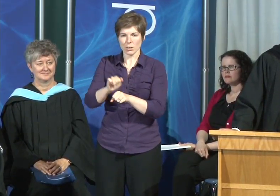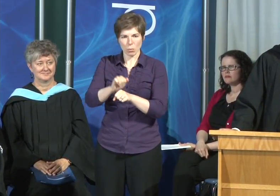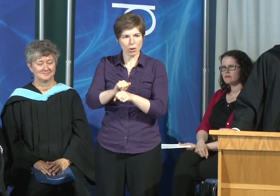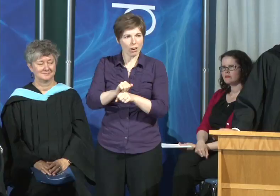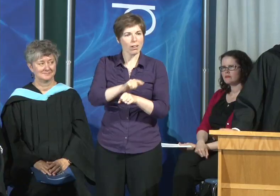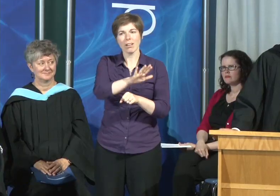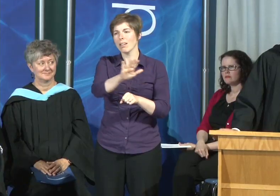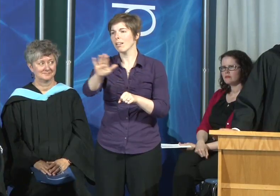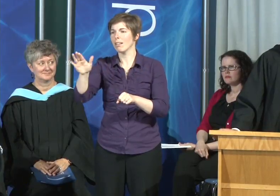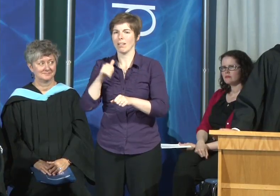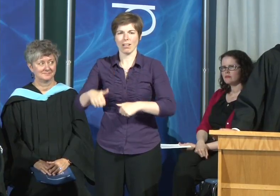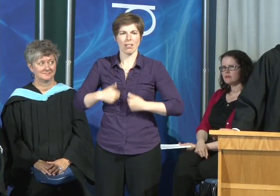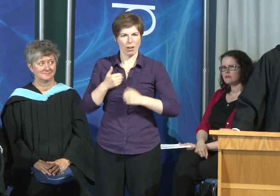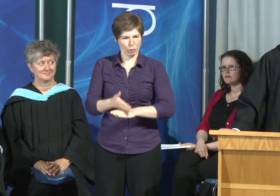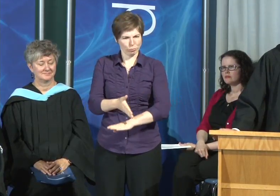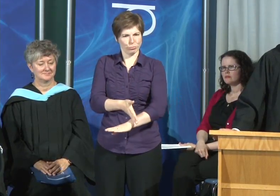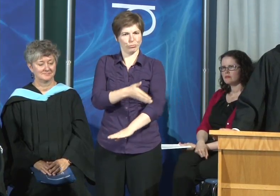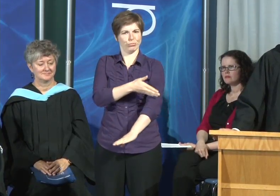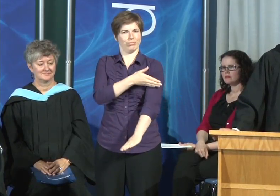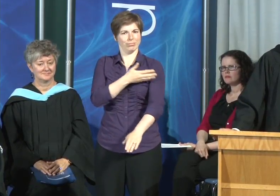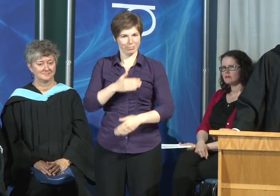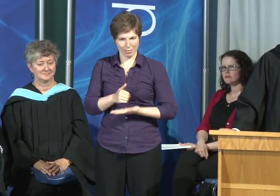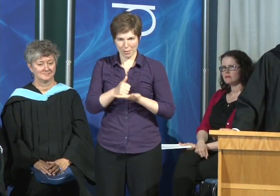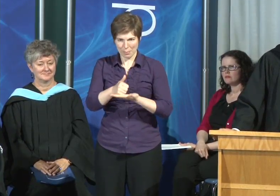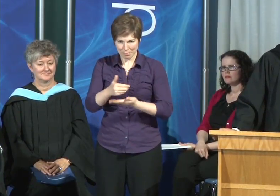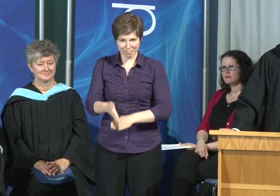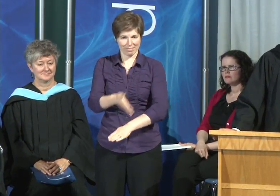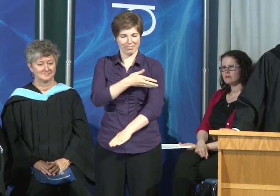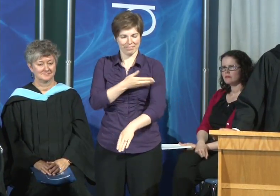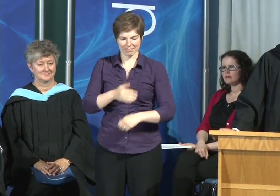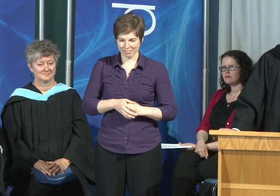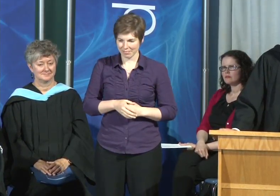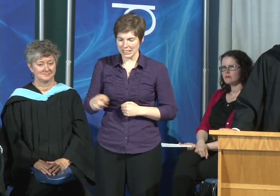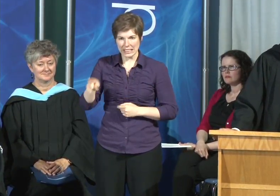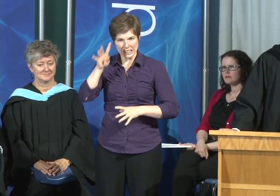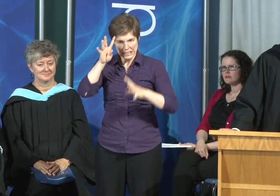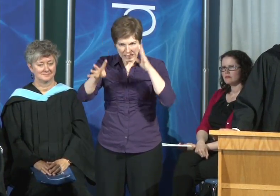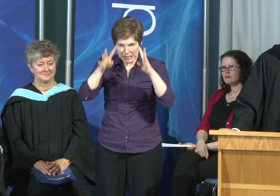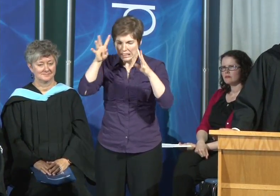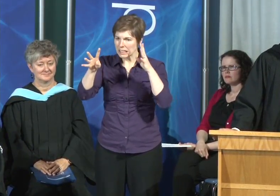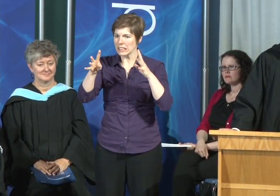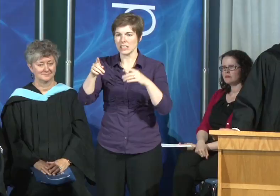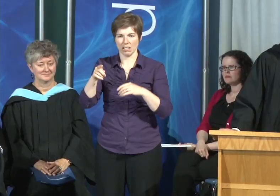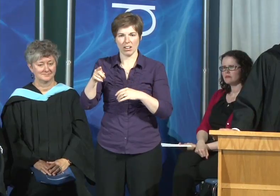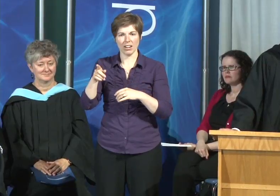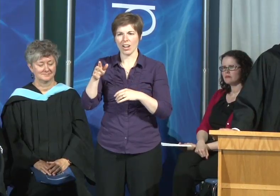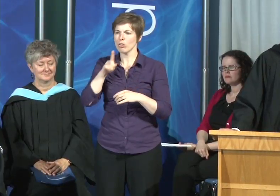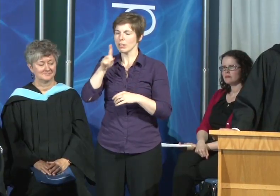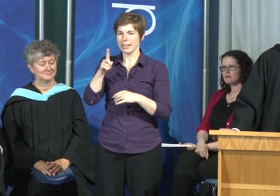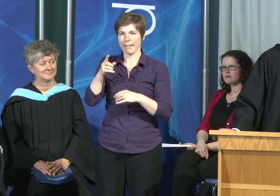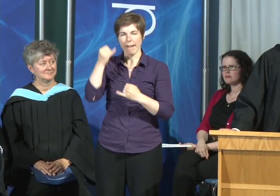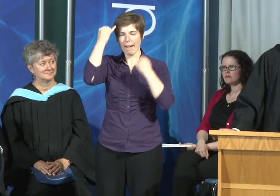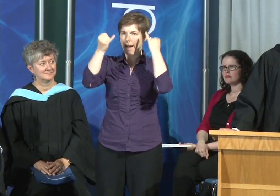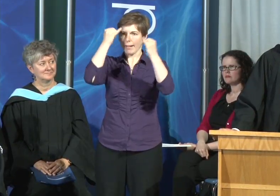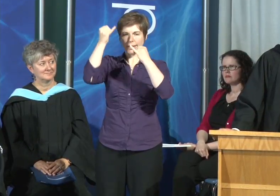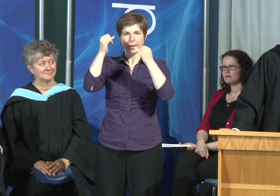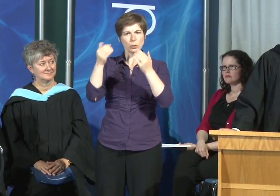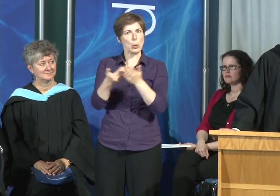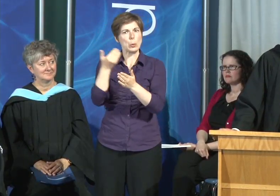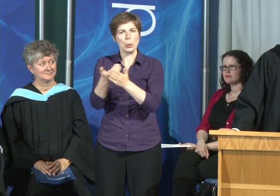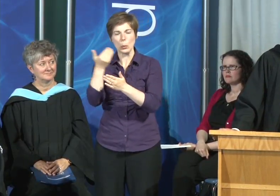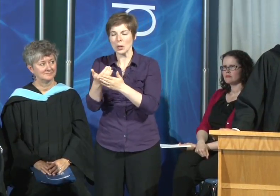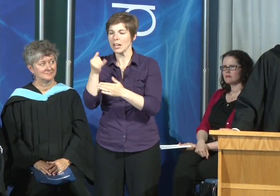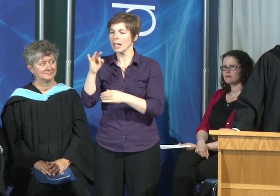people. He was very creative, he was very innovative, and he was very entrepreneurial. And he was often sought out when